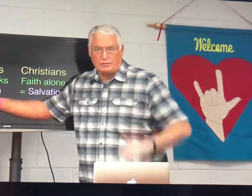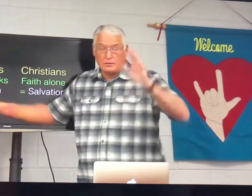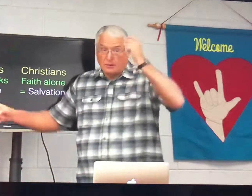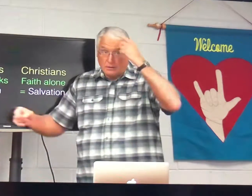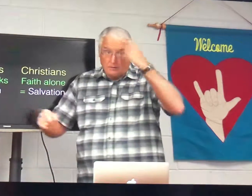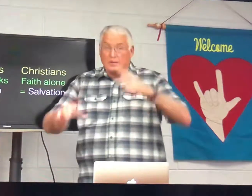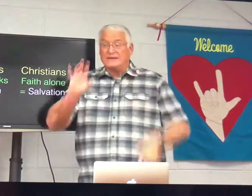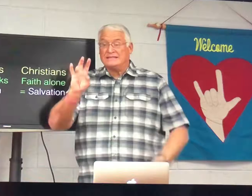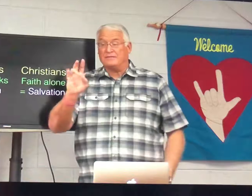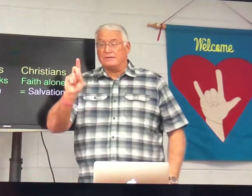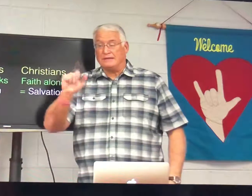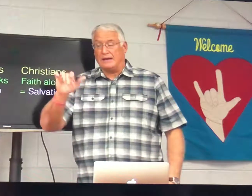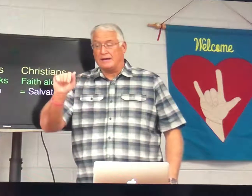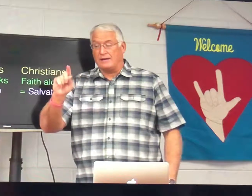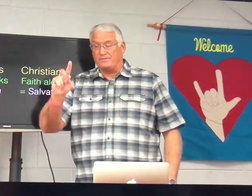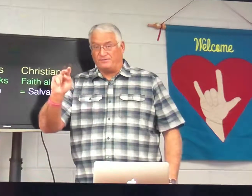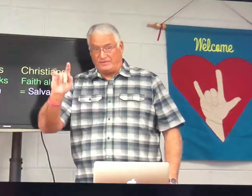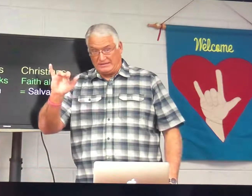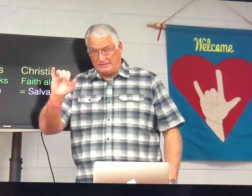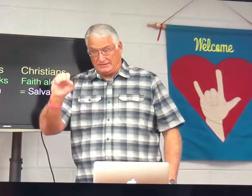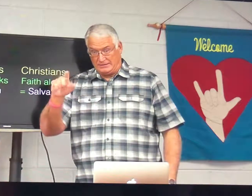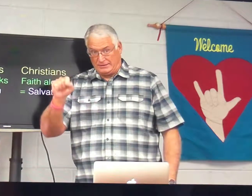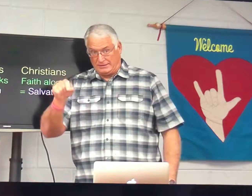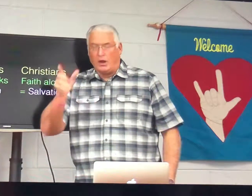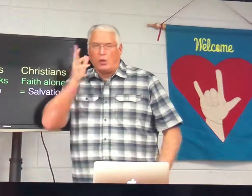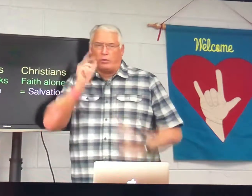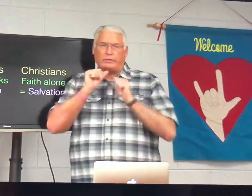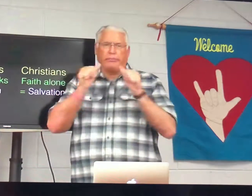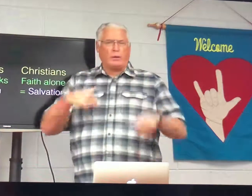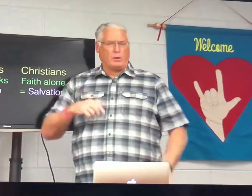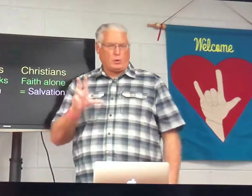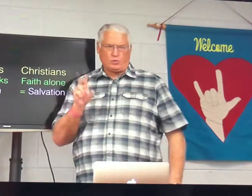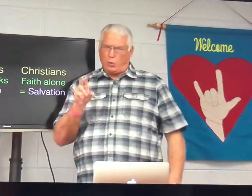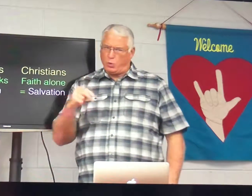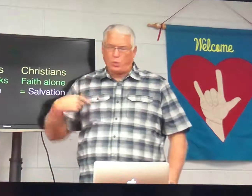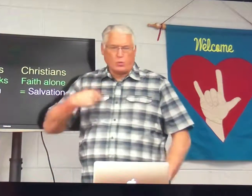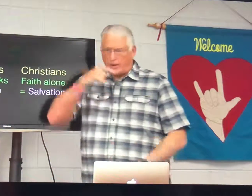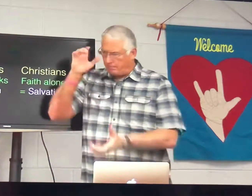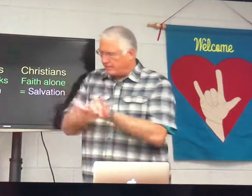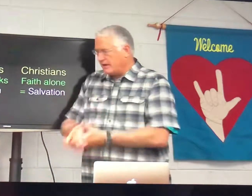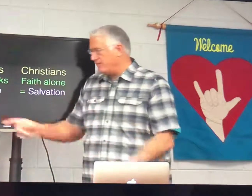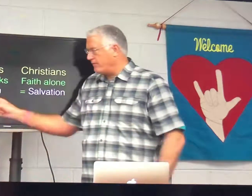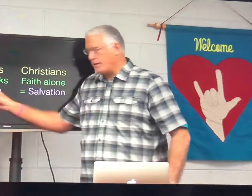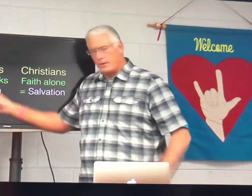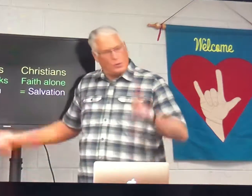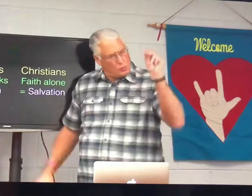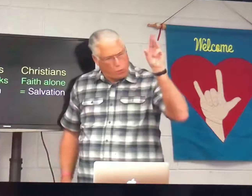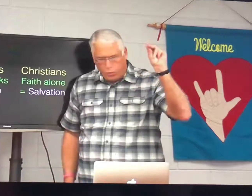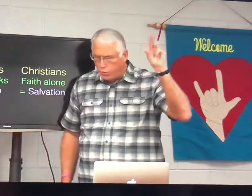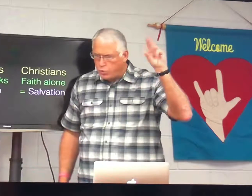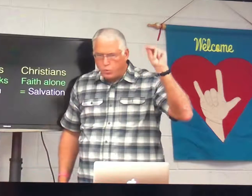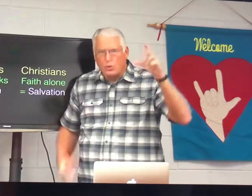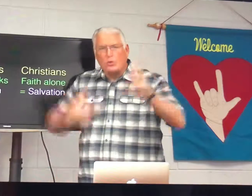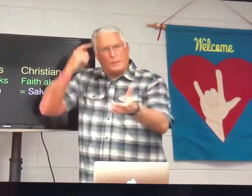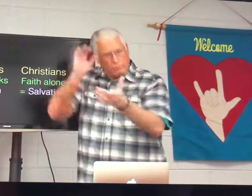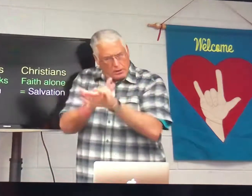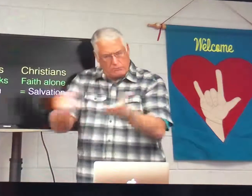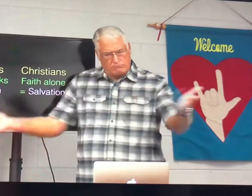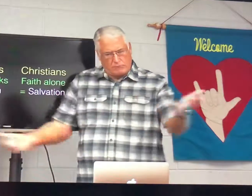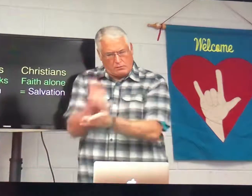his debut tonight, hitting 8th. Malik Smith will bat 9th and play right field. Well, when you break down Alex Cobb's season,